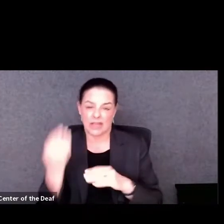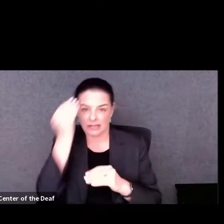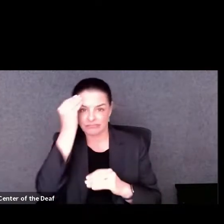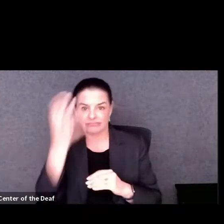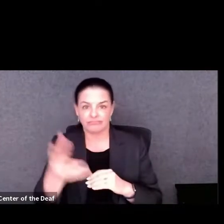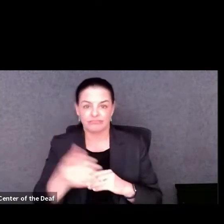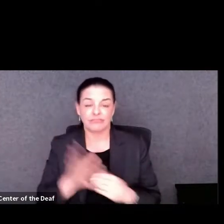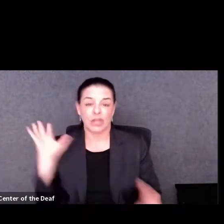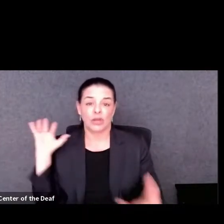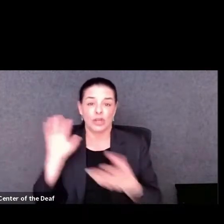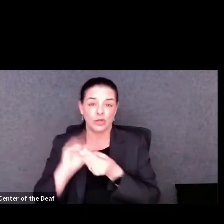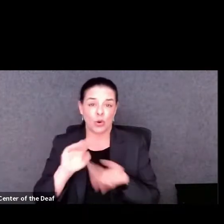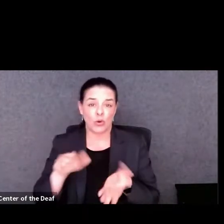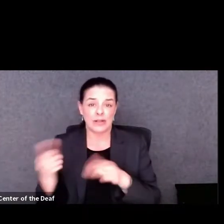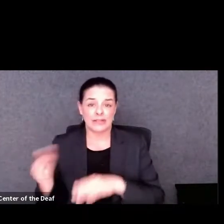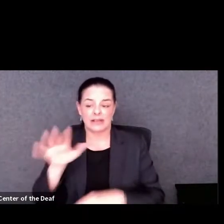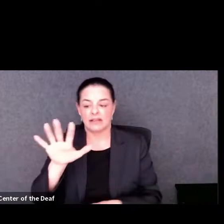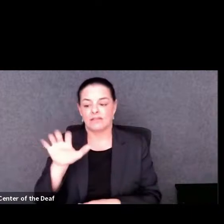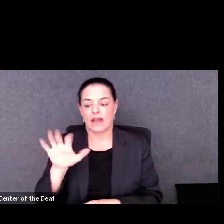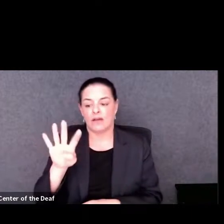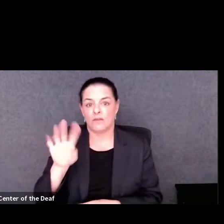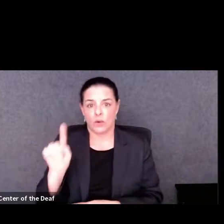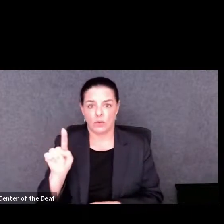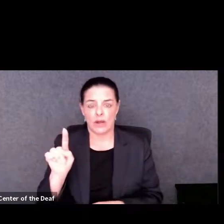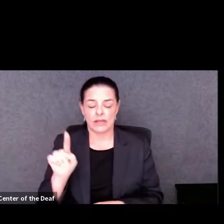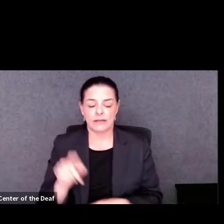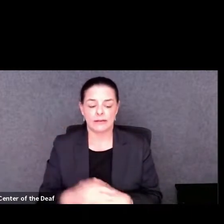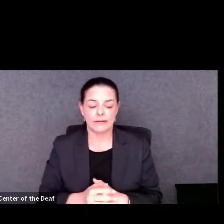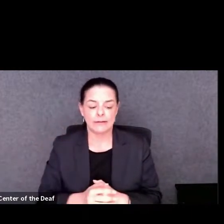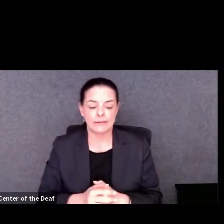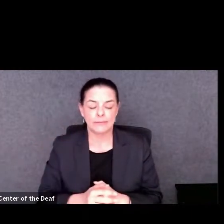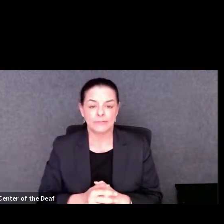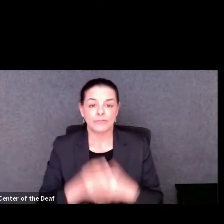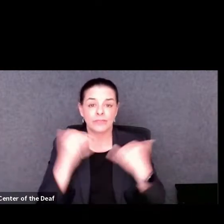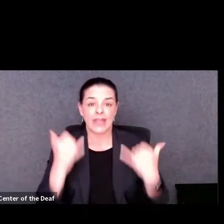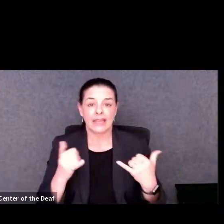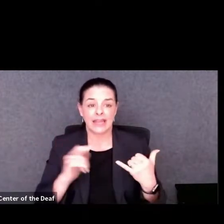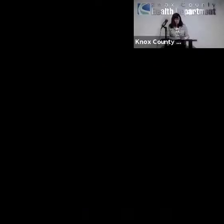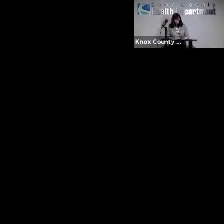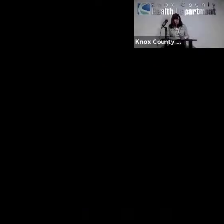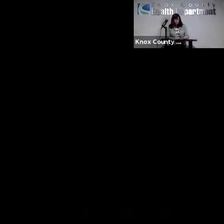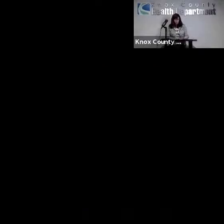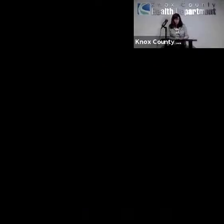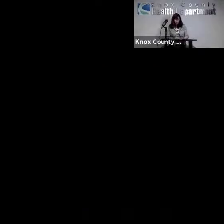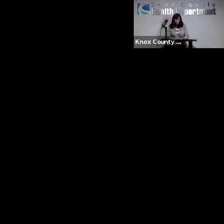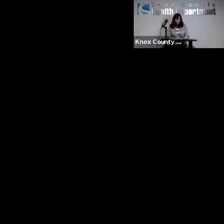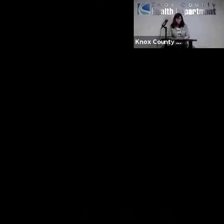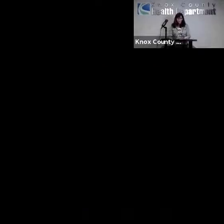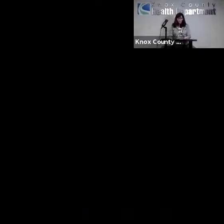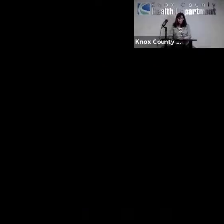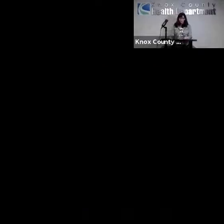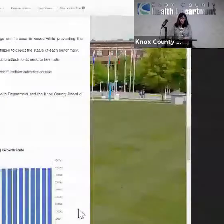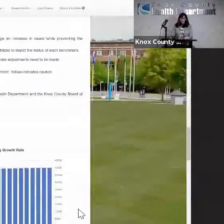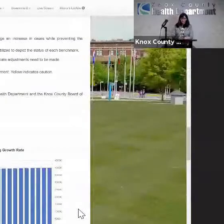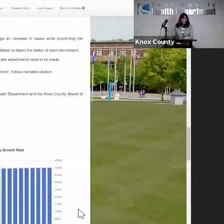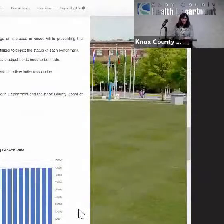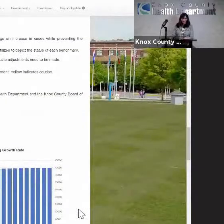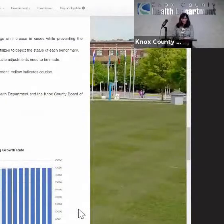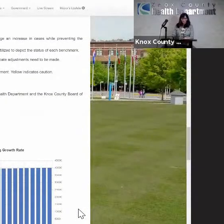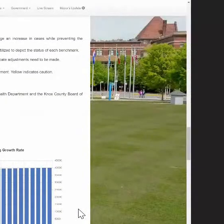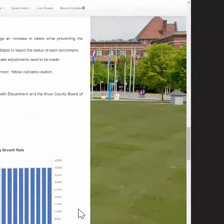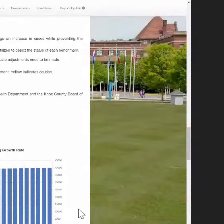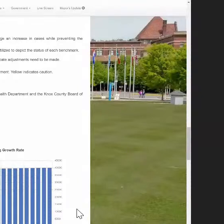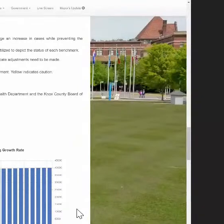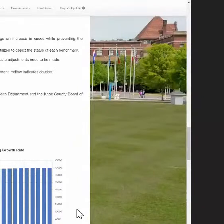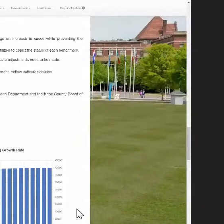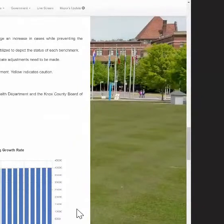today, raising our total to 541. And now we'll turn it towards the benchmarks. All of this data we're going to talk